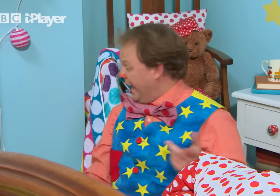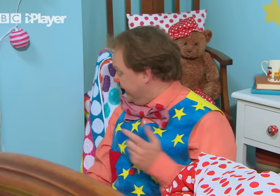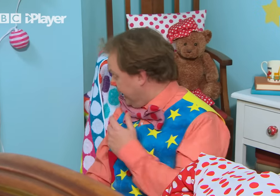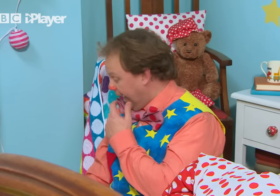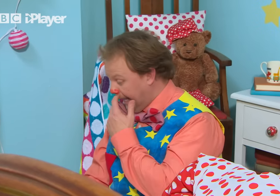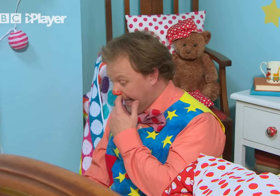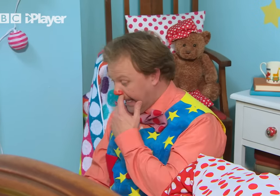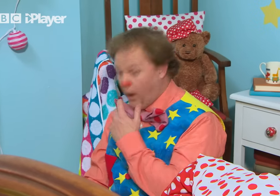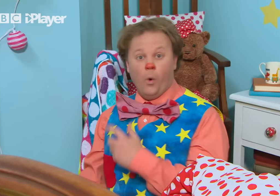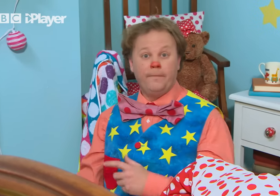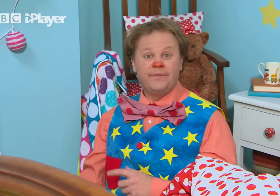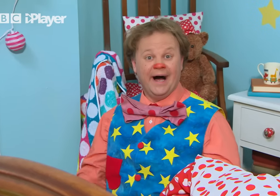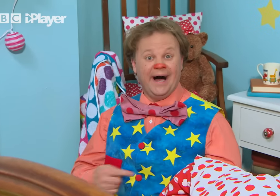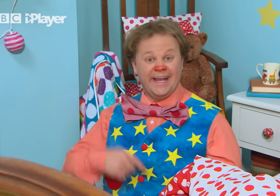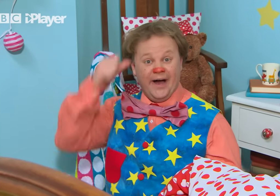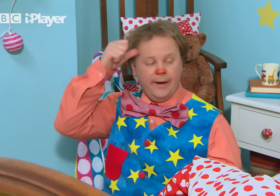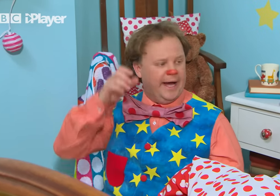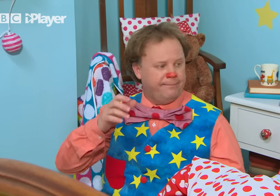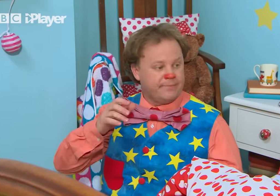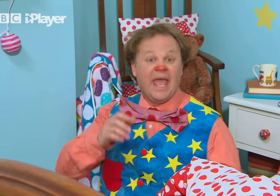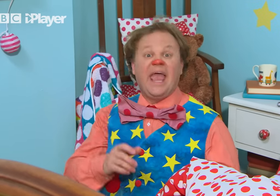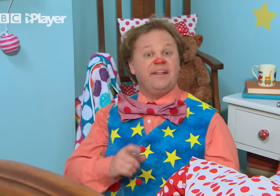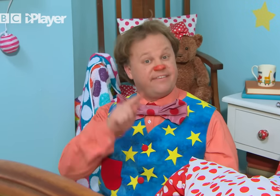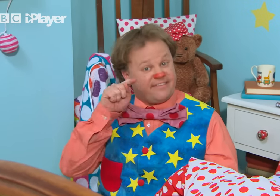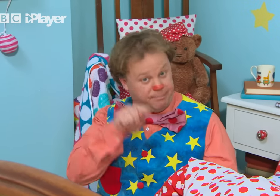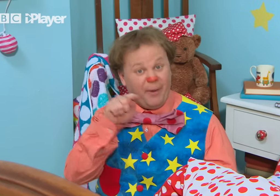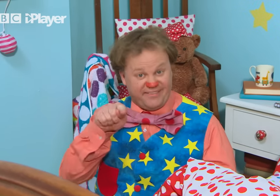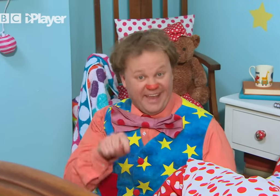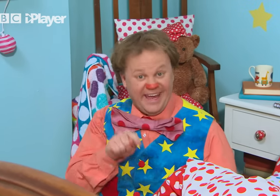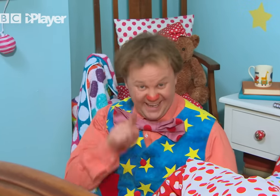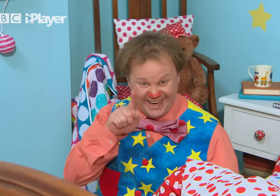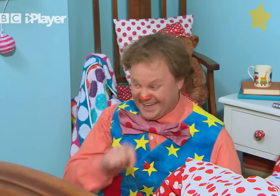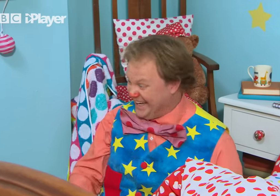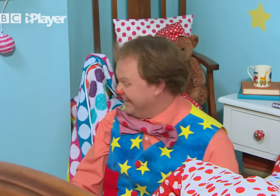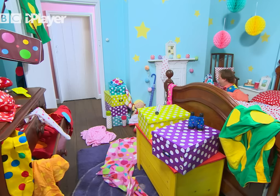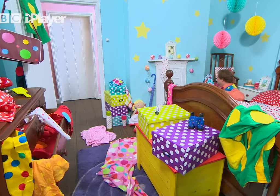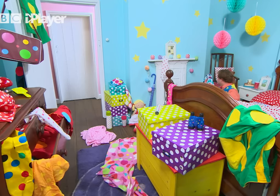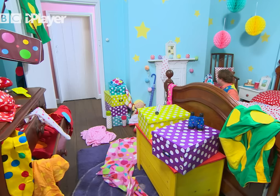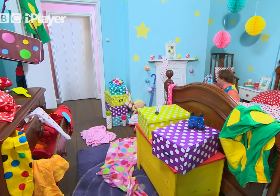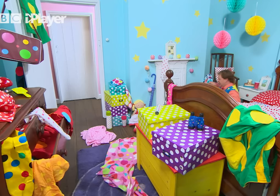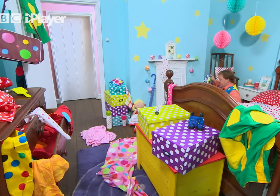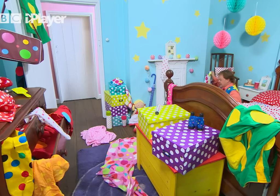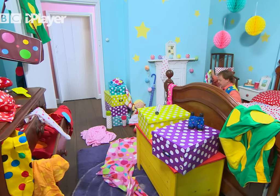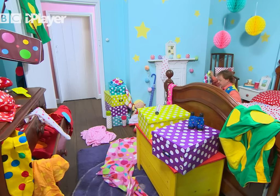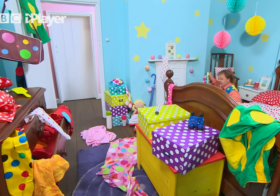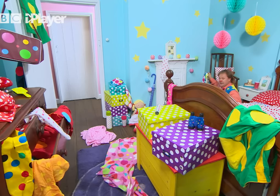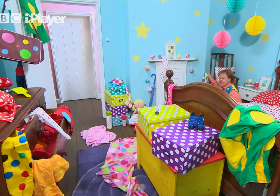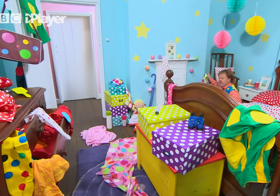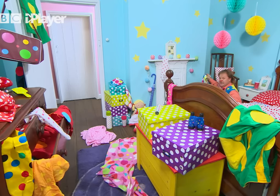Well, I know. It's spotty. There's lots of spotty things in